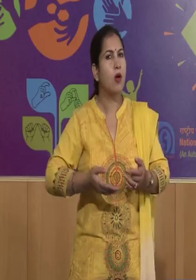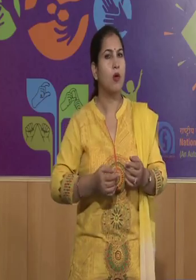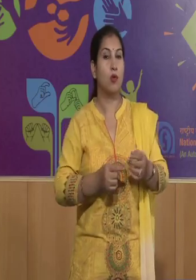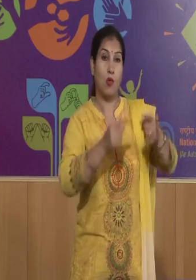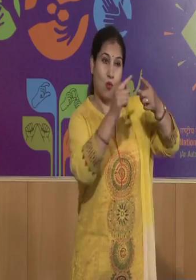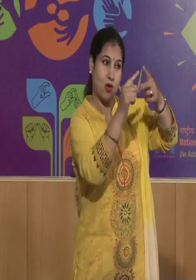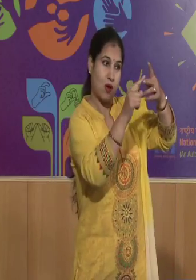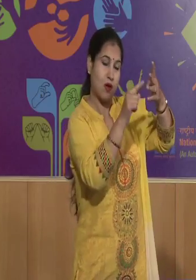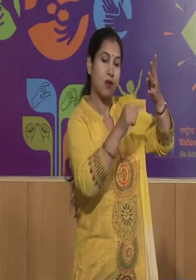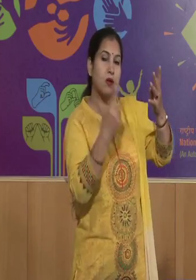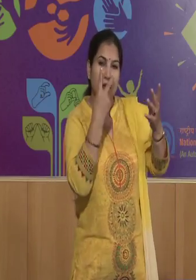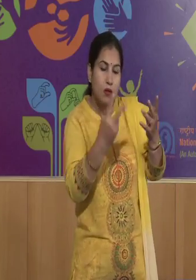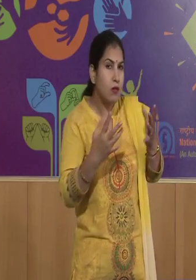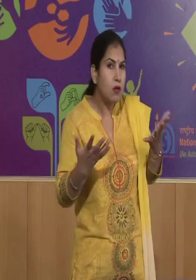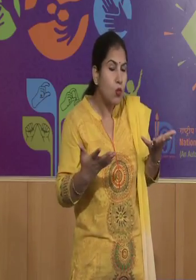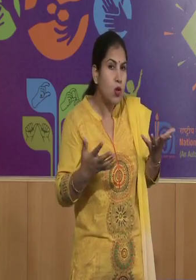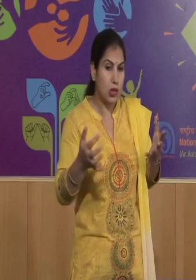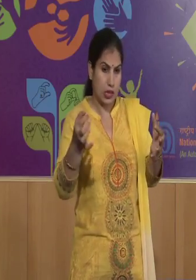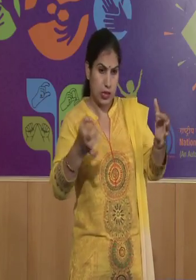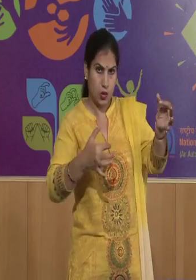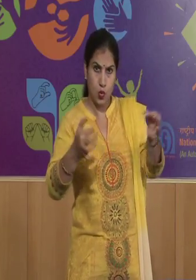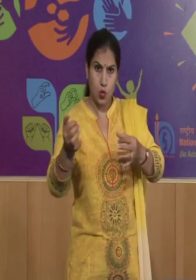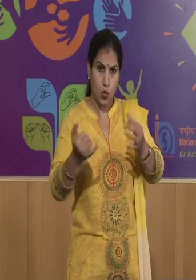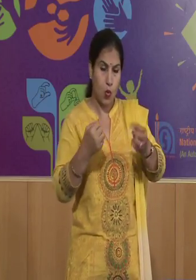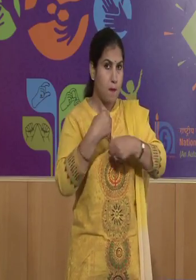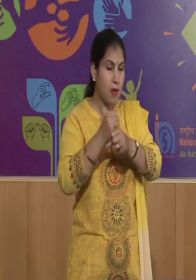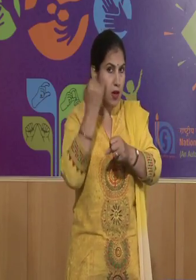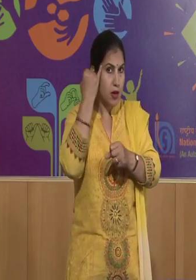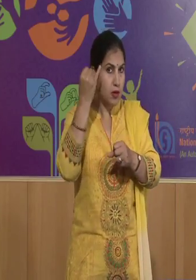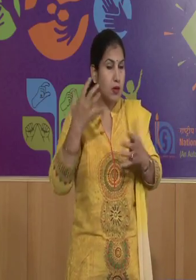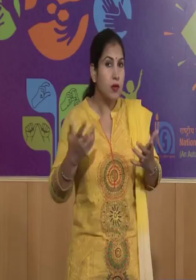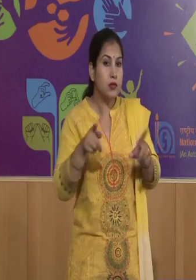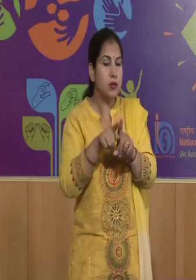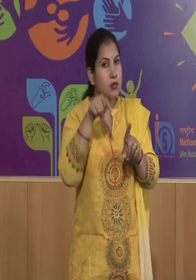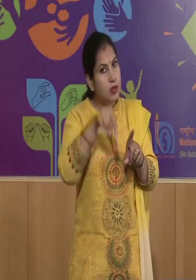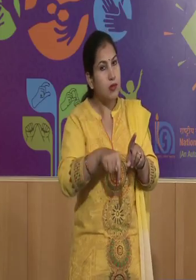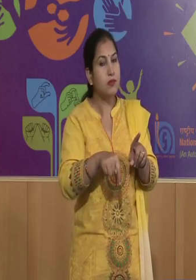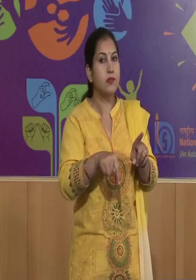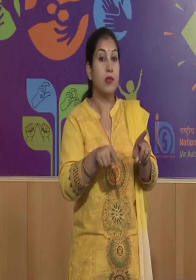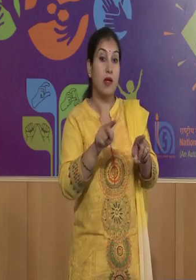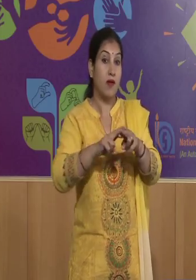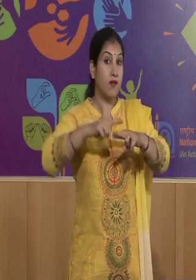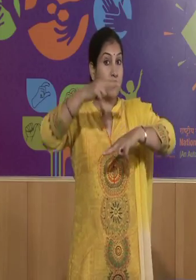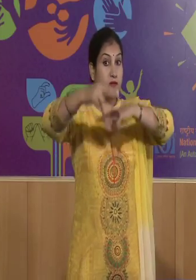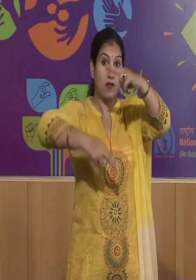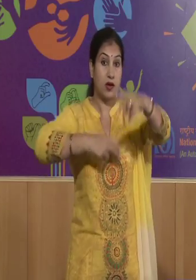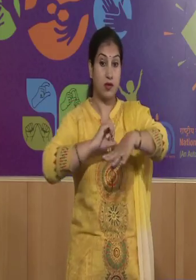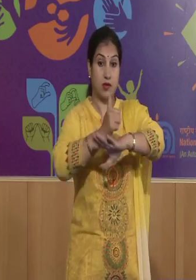by one try to look at the innovations that took place during the Industrial Revolution.